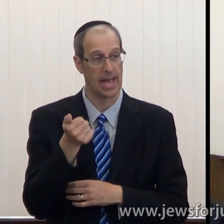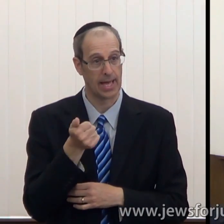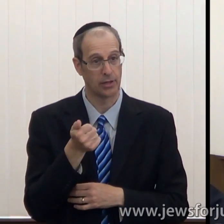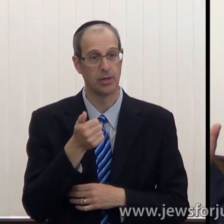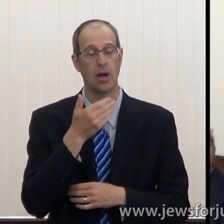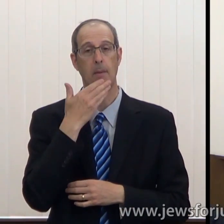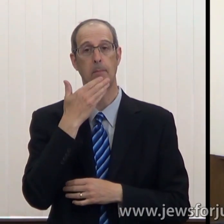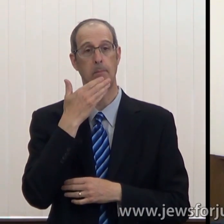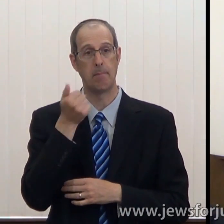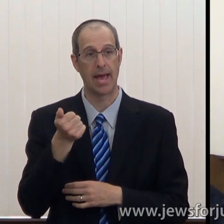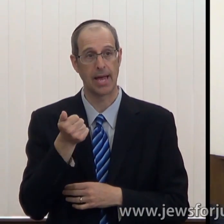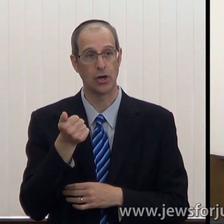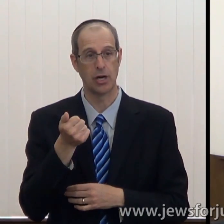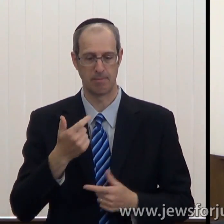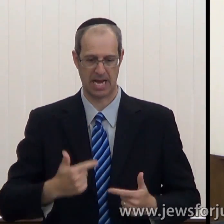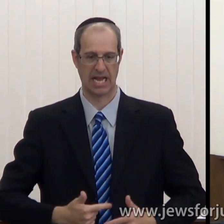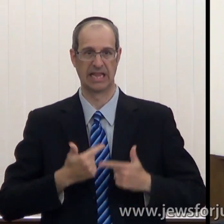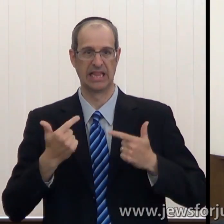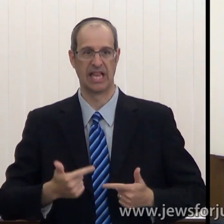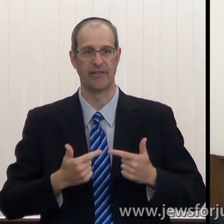it's better to be